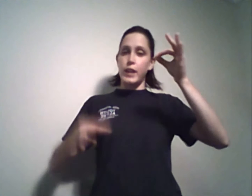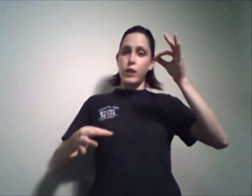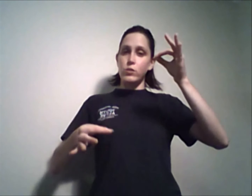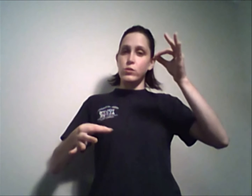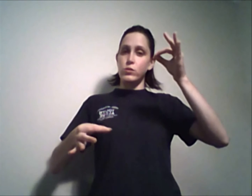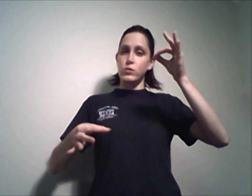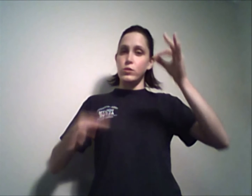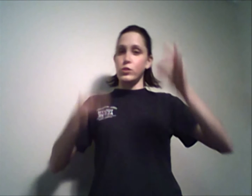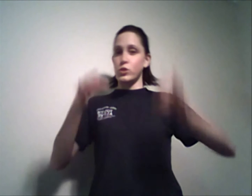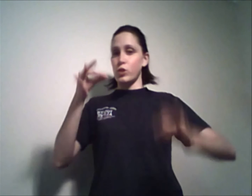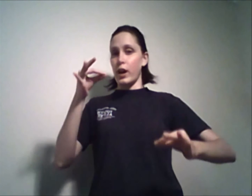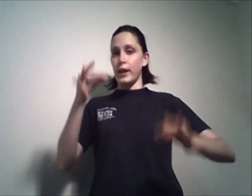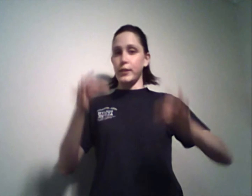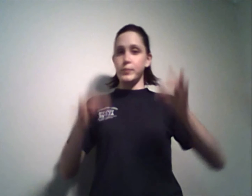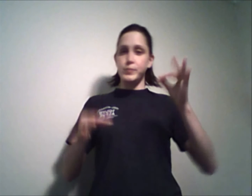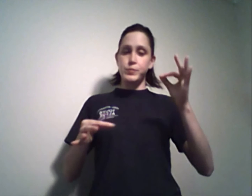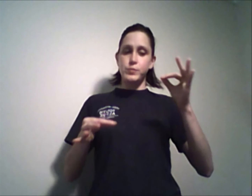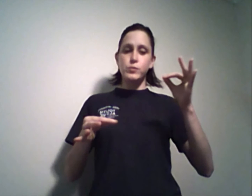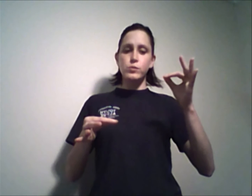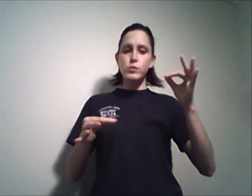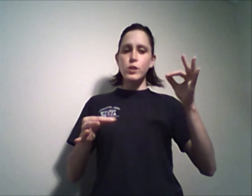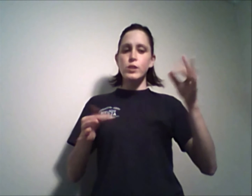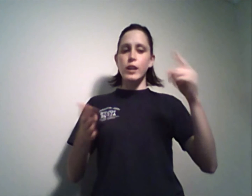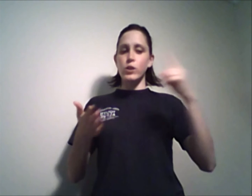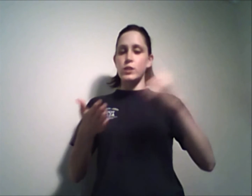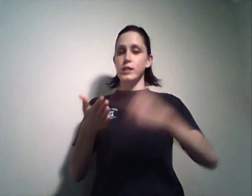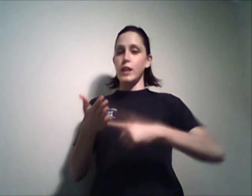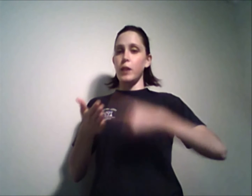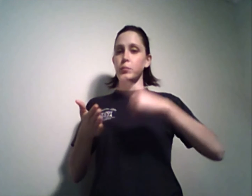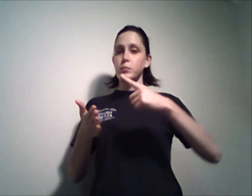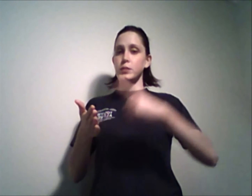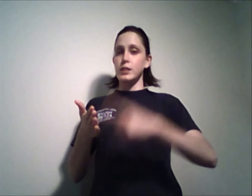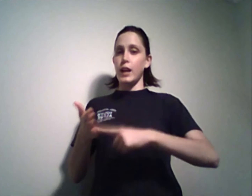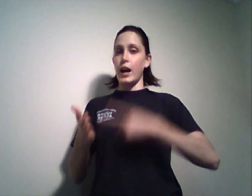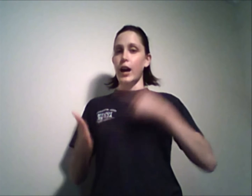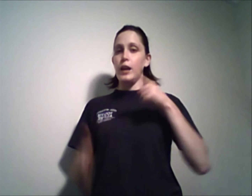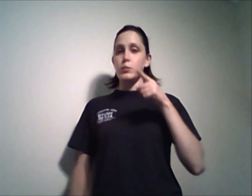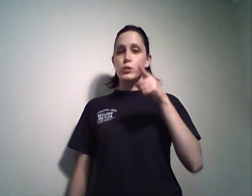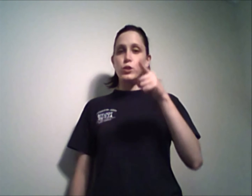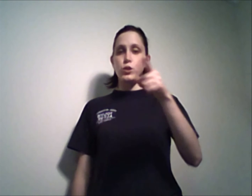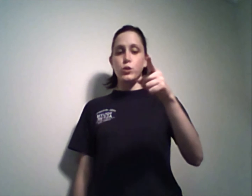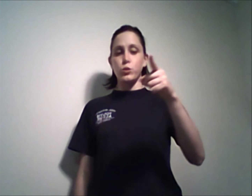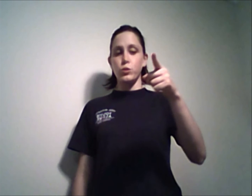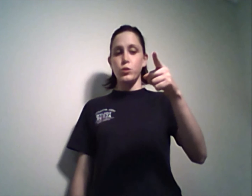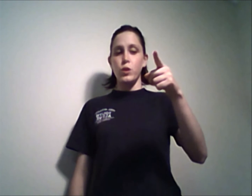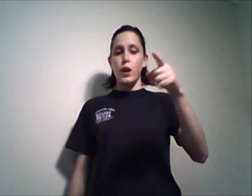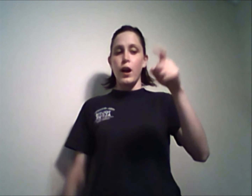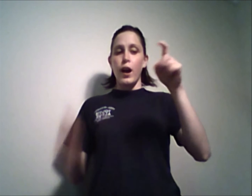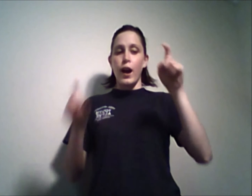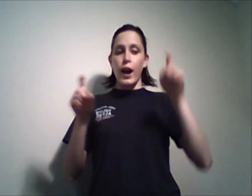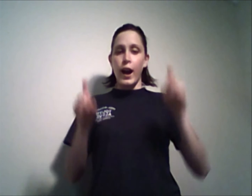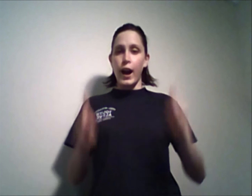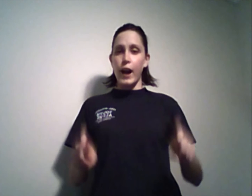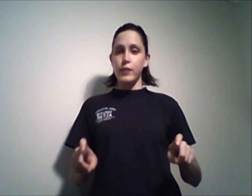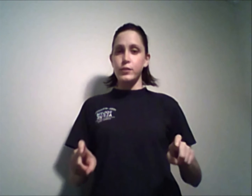down. Trial. So that goes sometimes you have